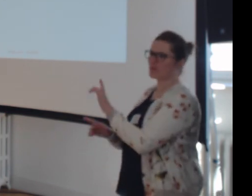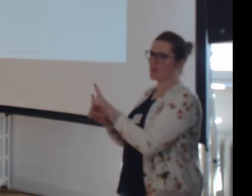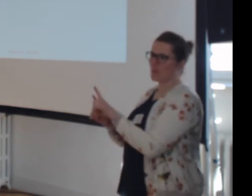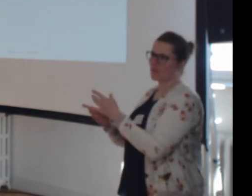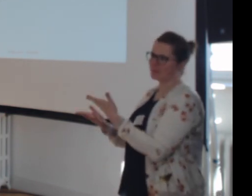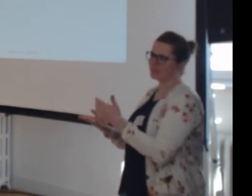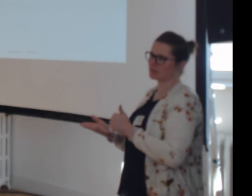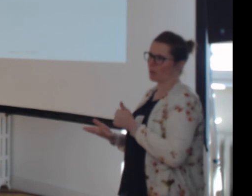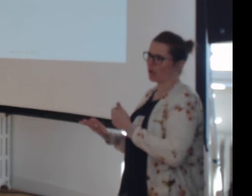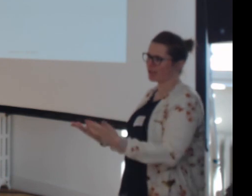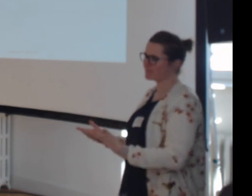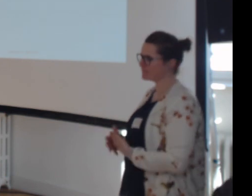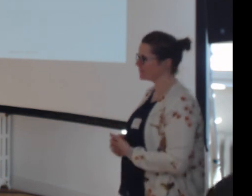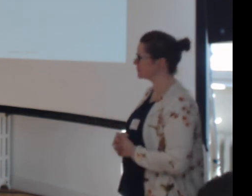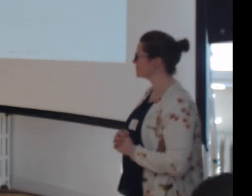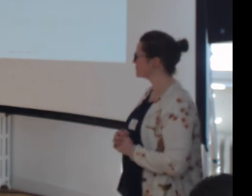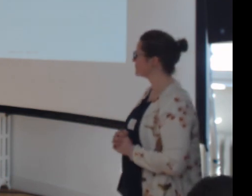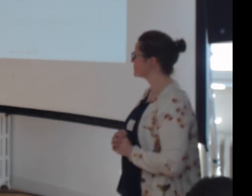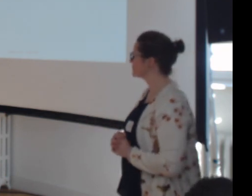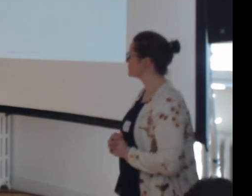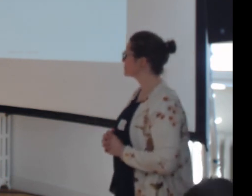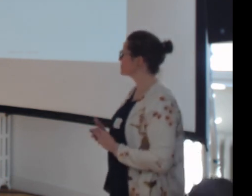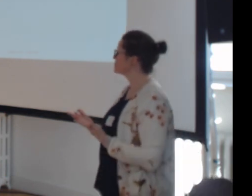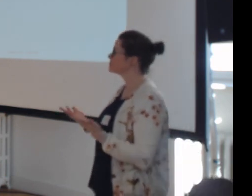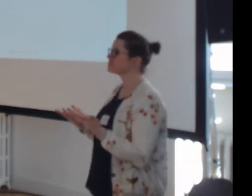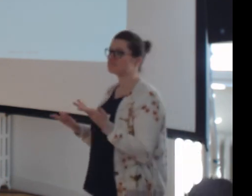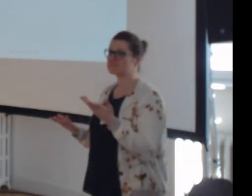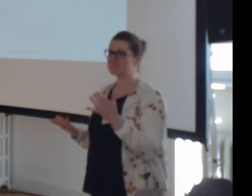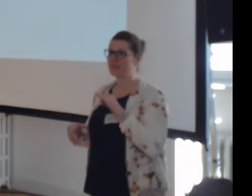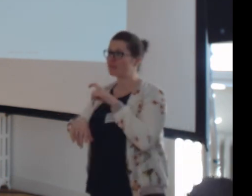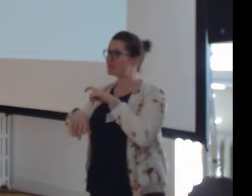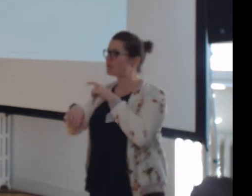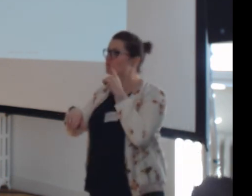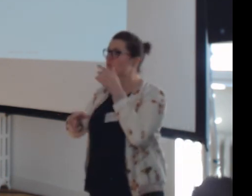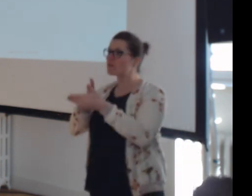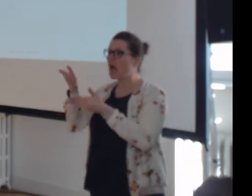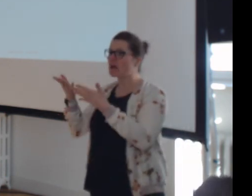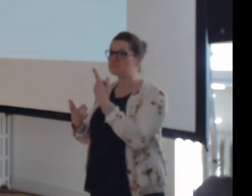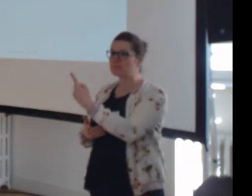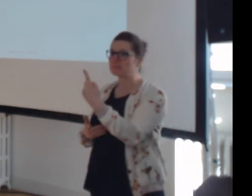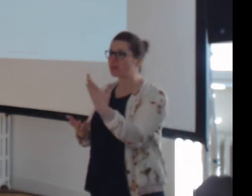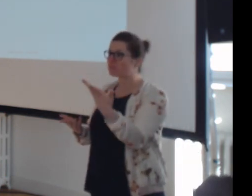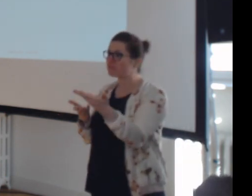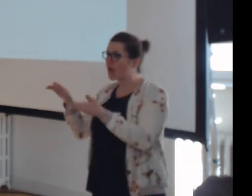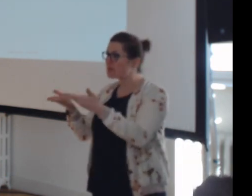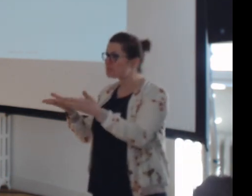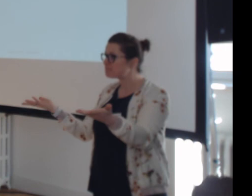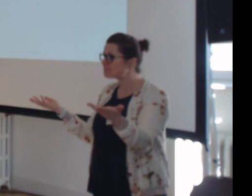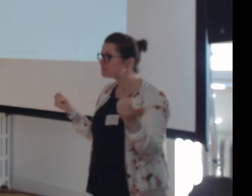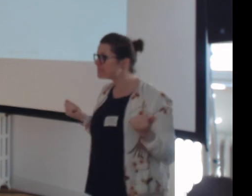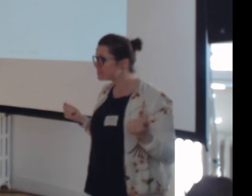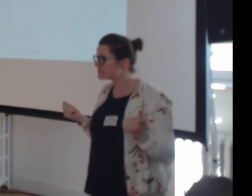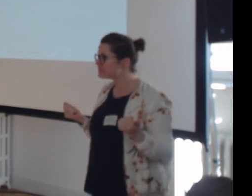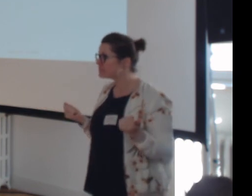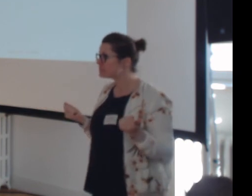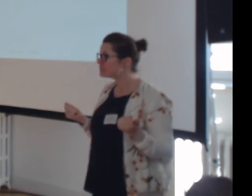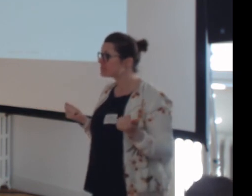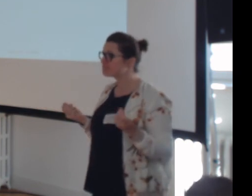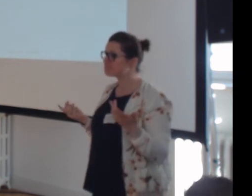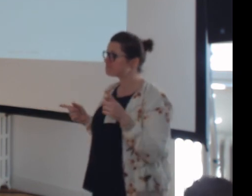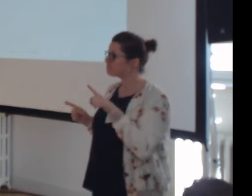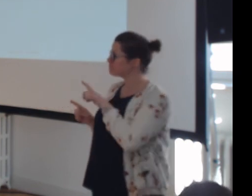Thank you very much. We have time for some questions. If someone wants to